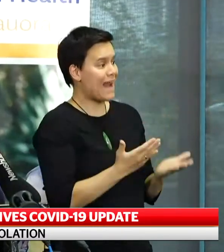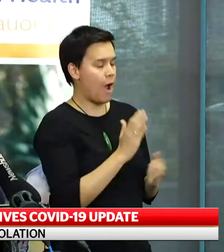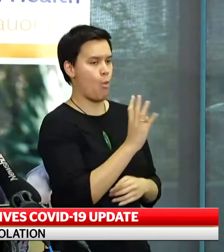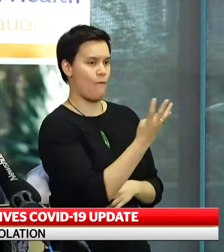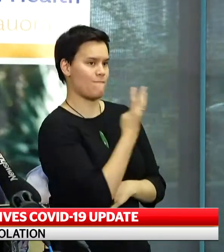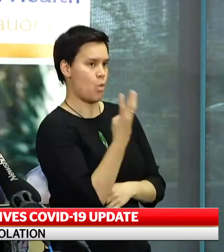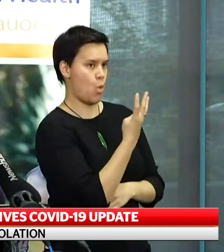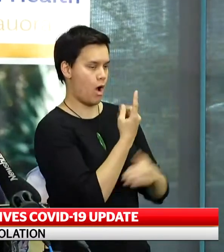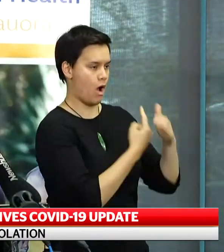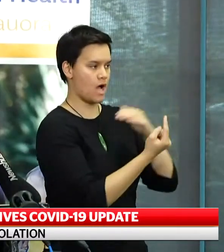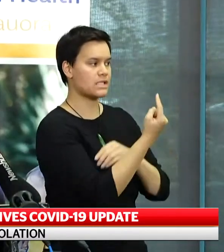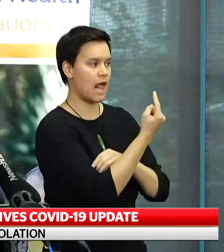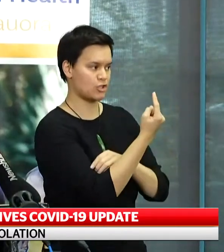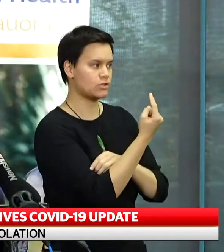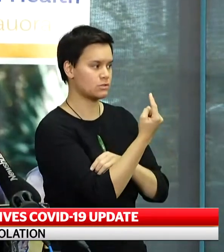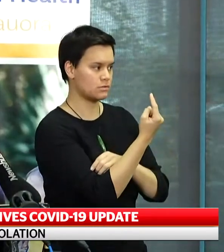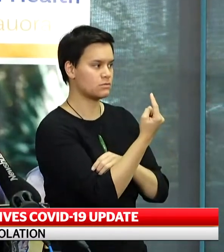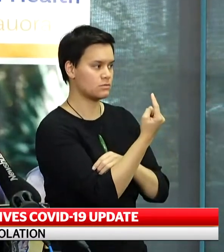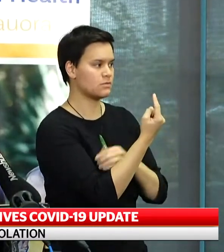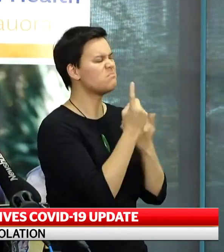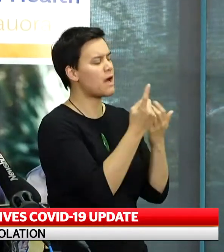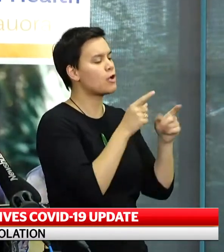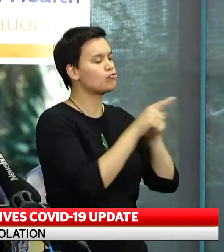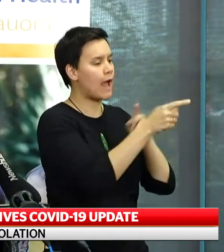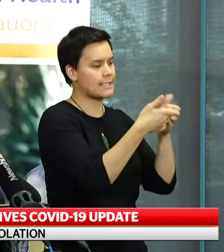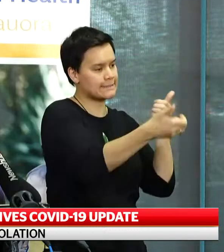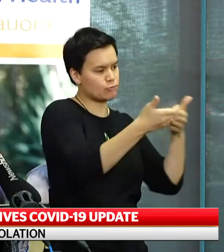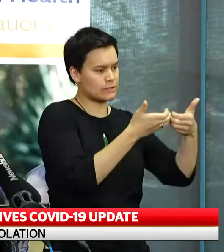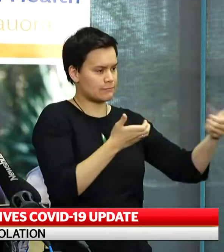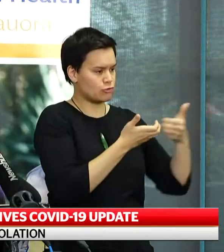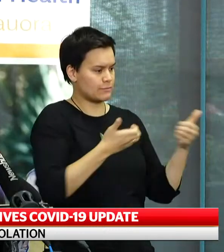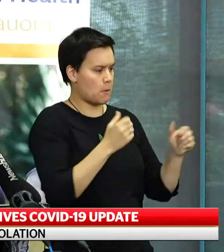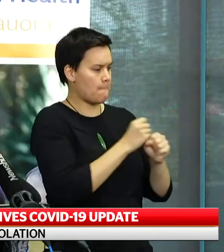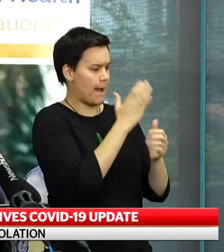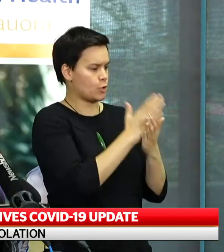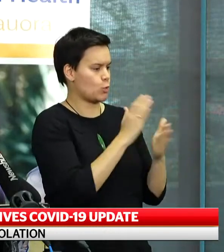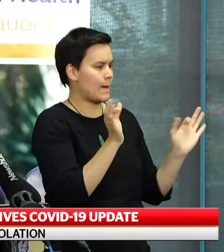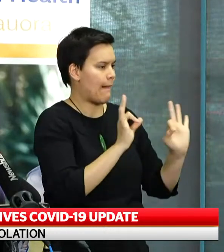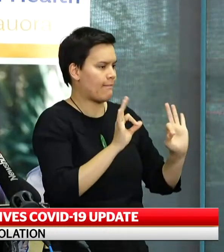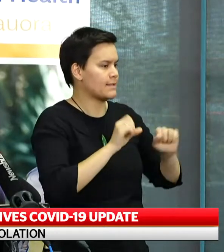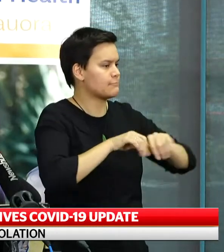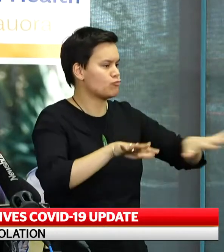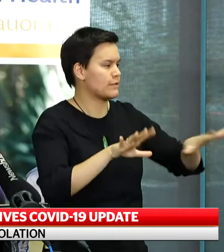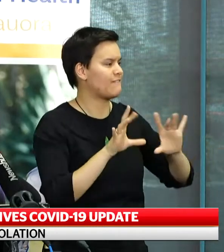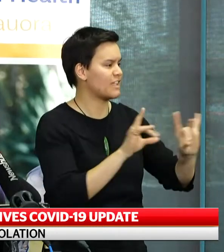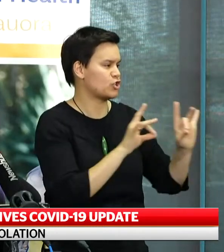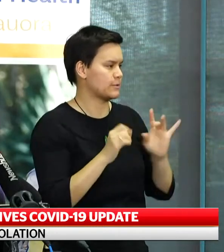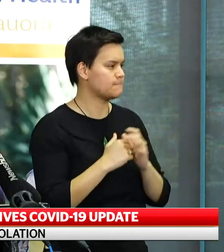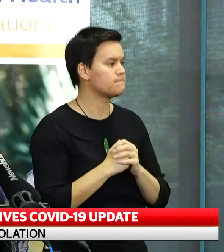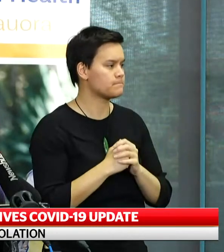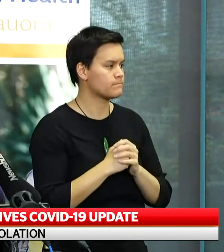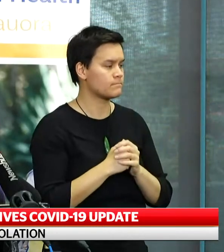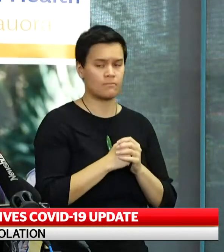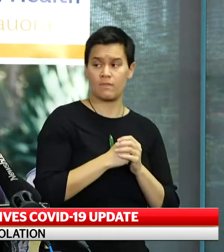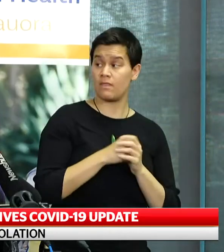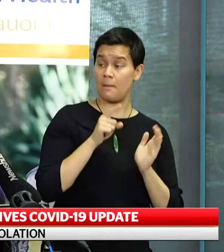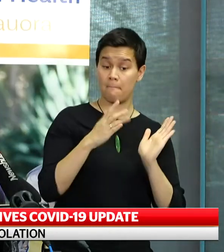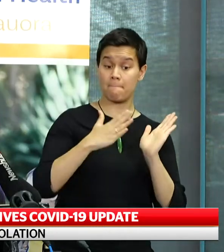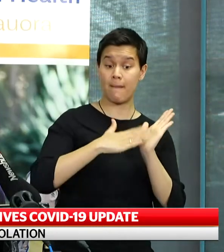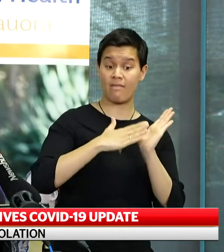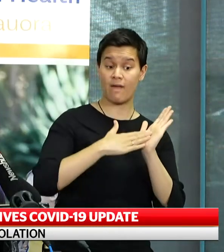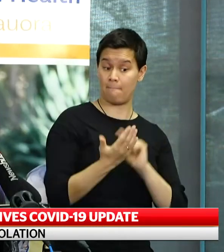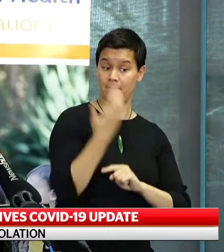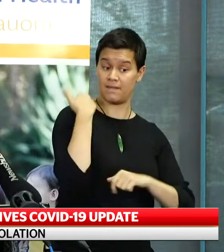but separated to try and avoid any further infection if this is indeed an infection. Has the mother been tested? Was she known to be a previous case